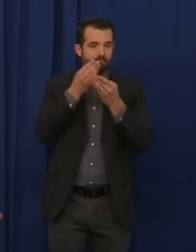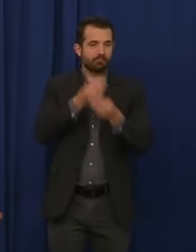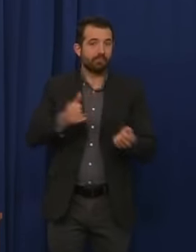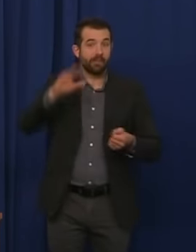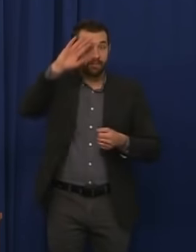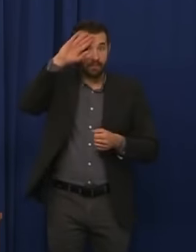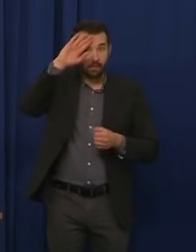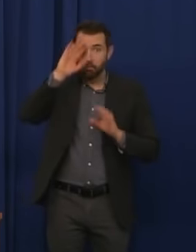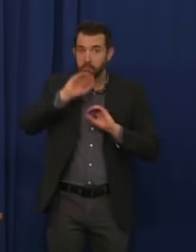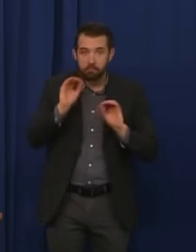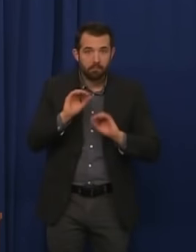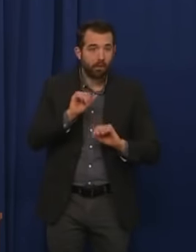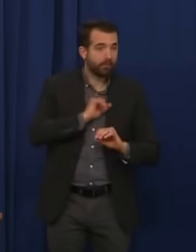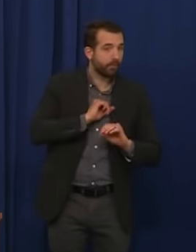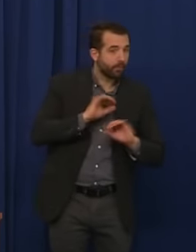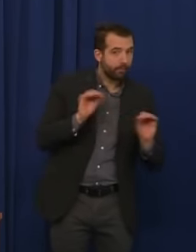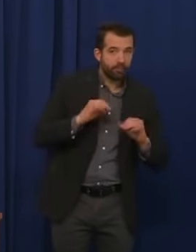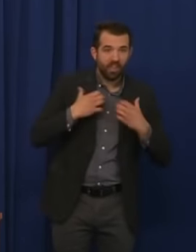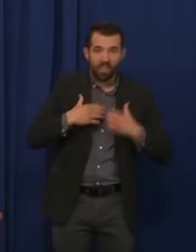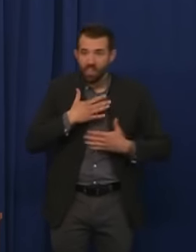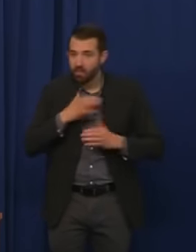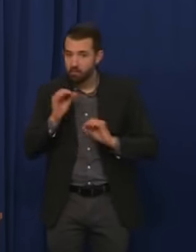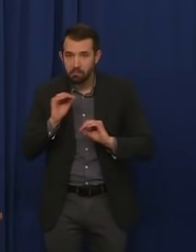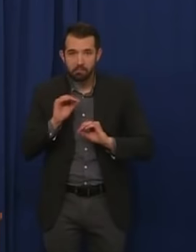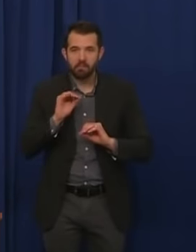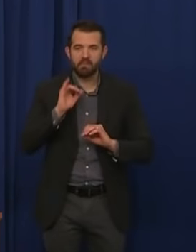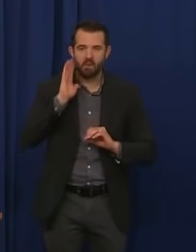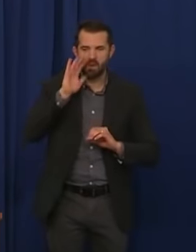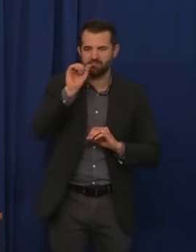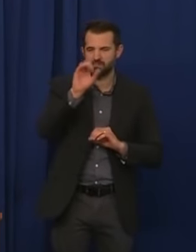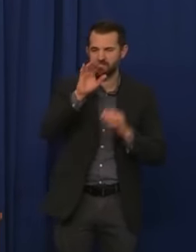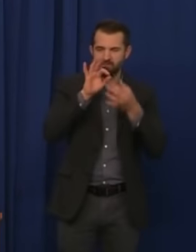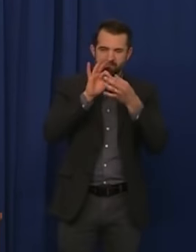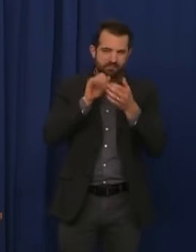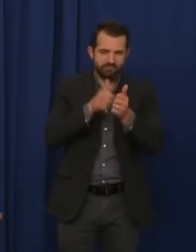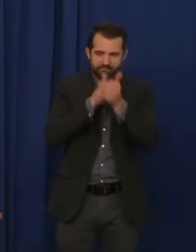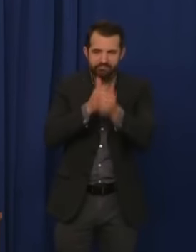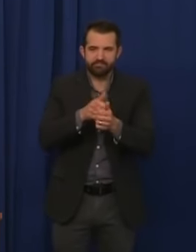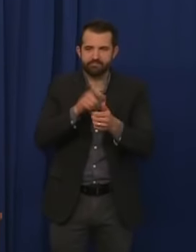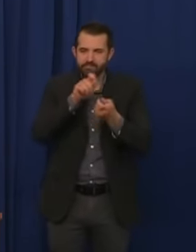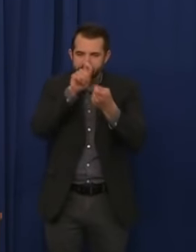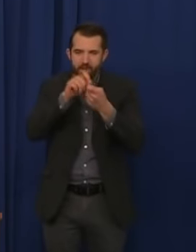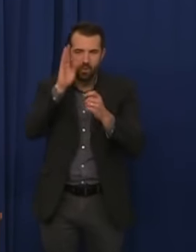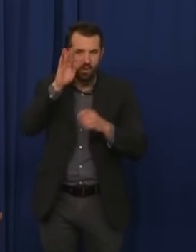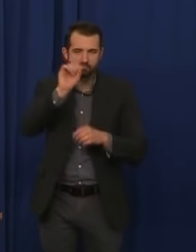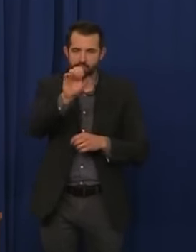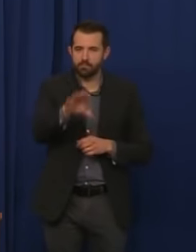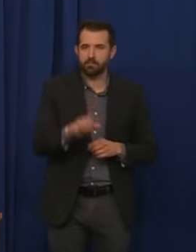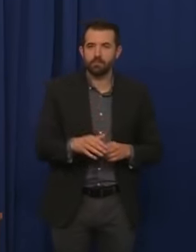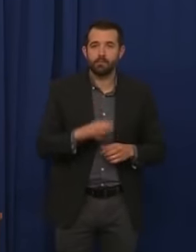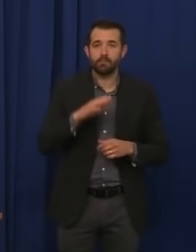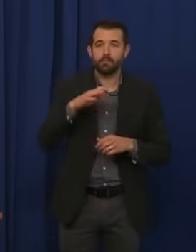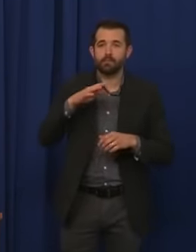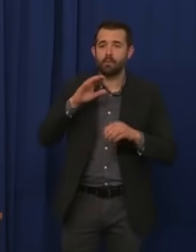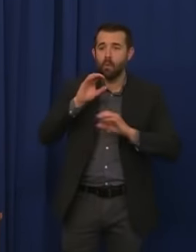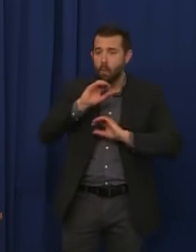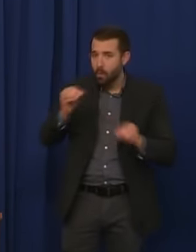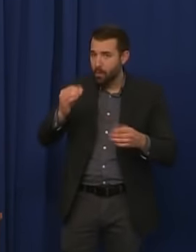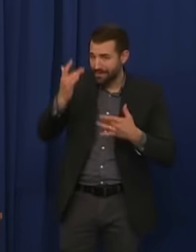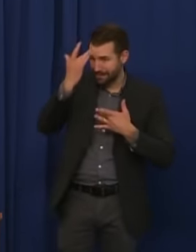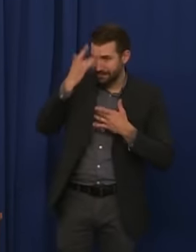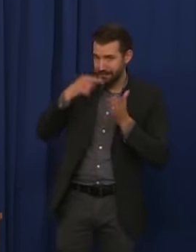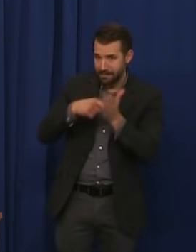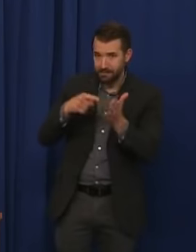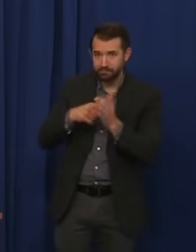the definition, Steve, but basically, in big picture terms, it requires someone having no symptoms for about